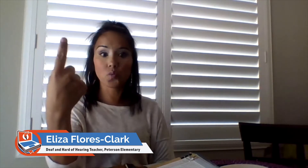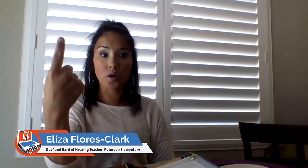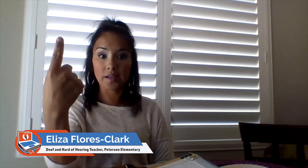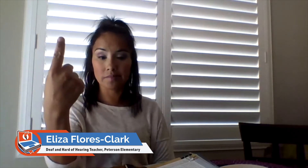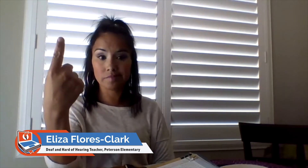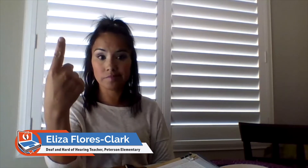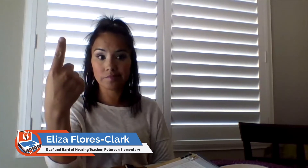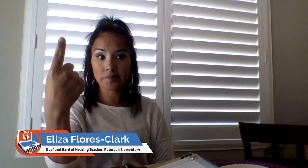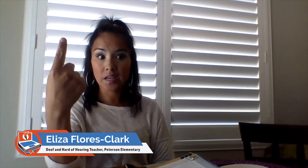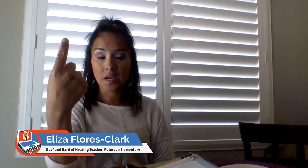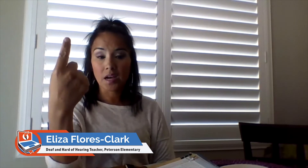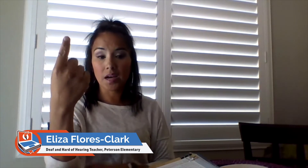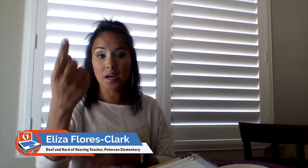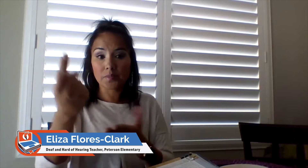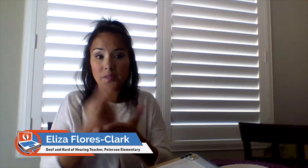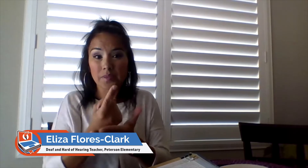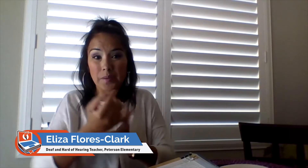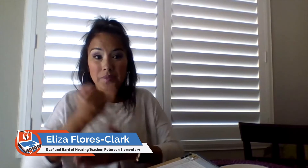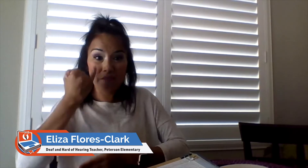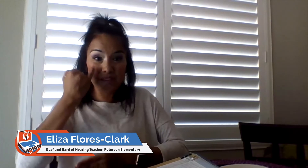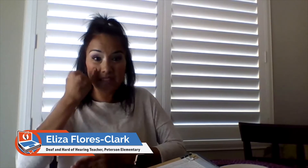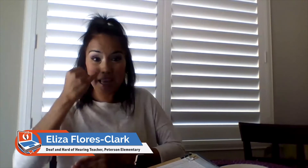one. Sometimes if it's a